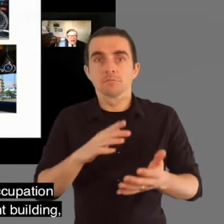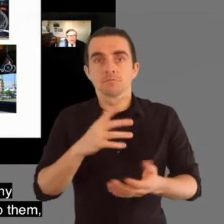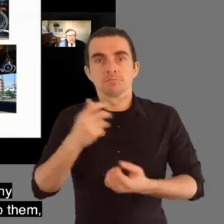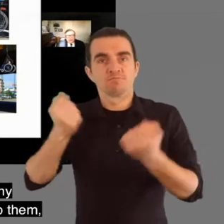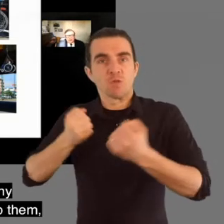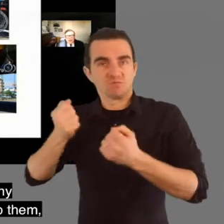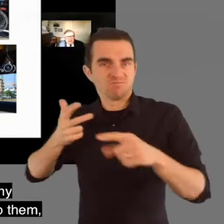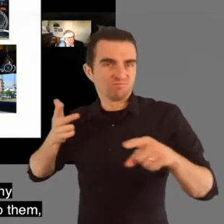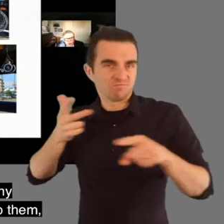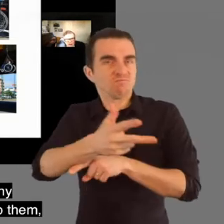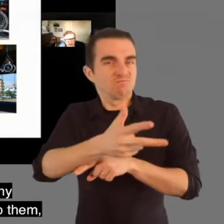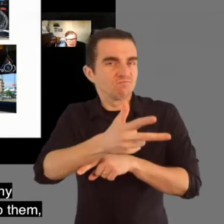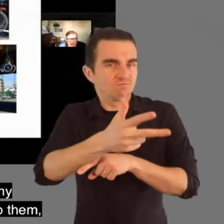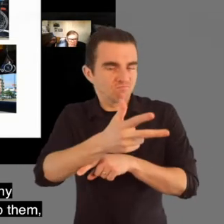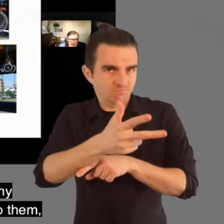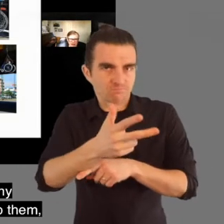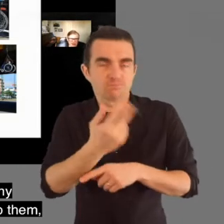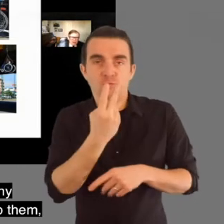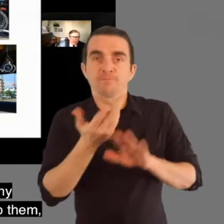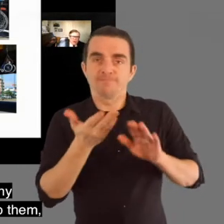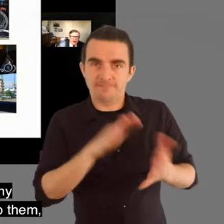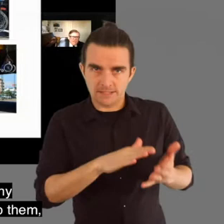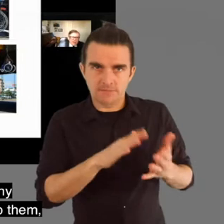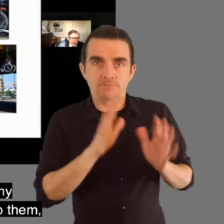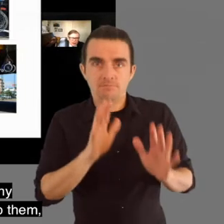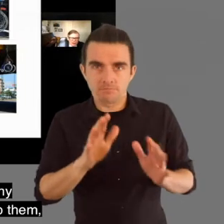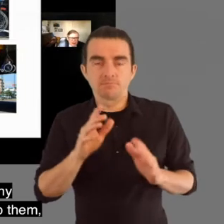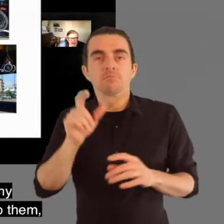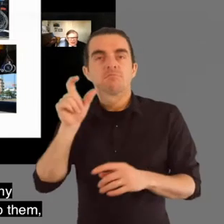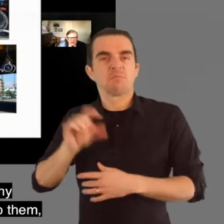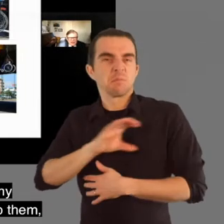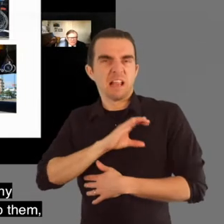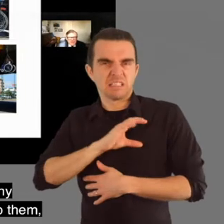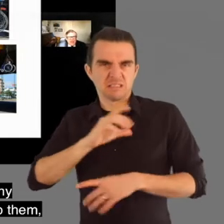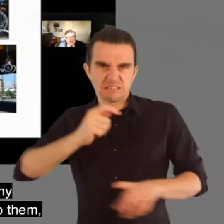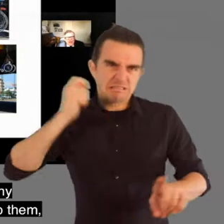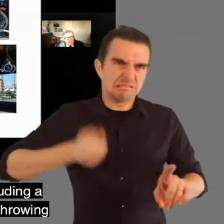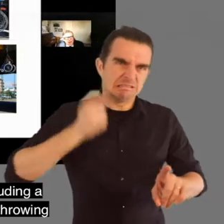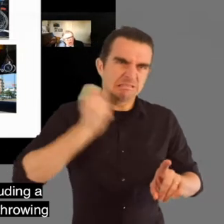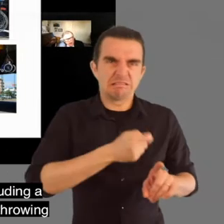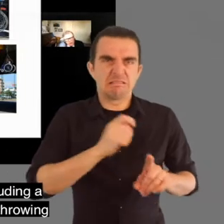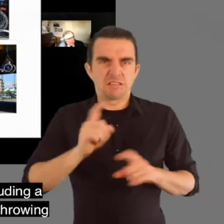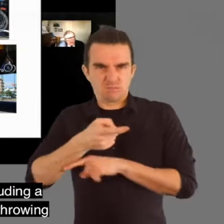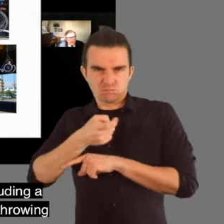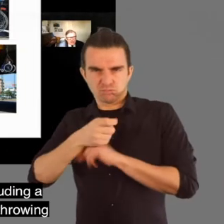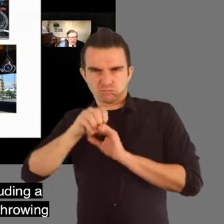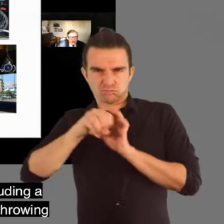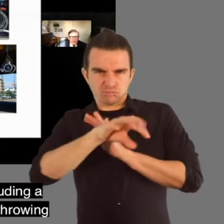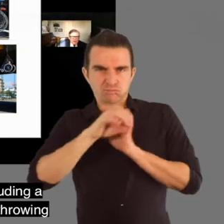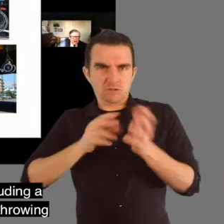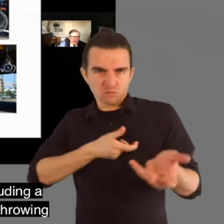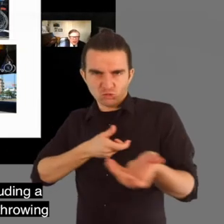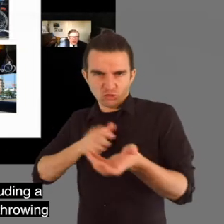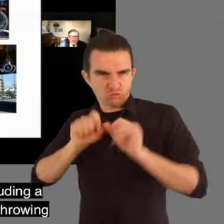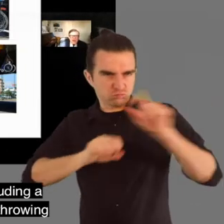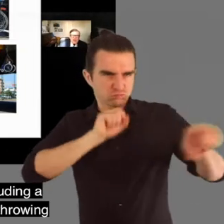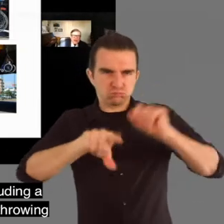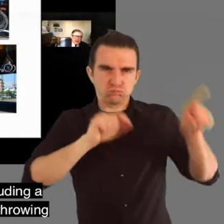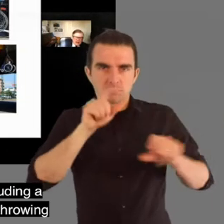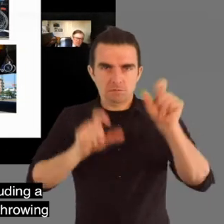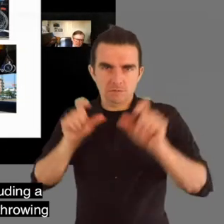building and 2 deaths and many injuries where a vehicle ran into them, and harsh police treatment,